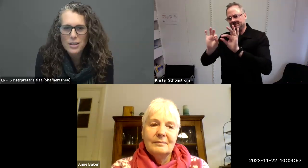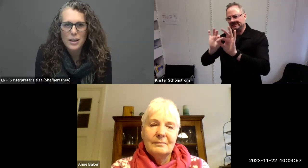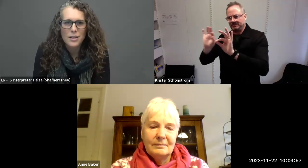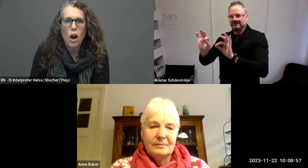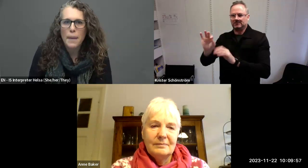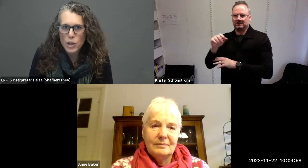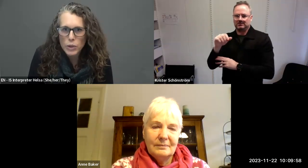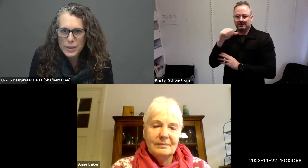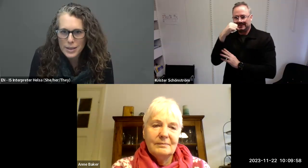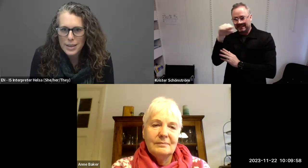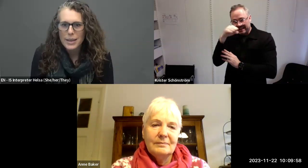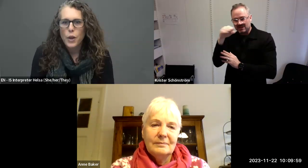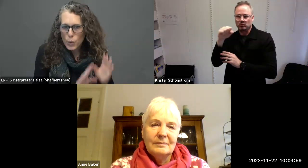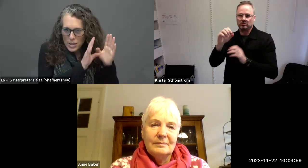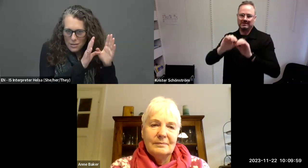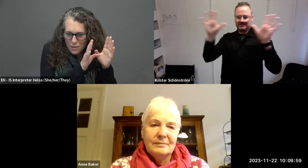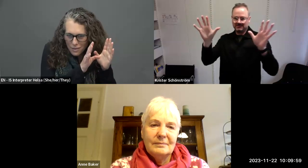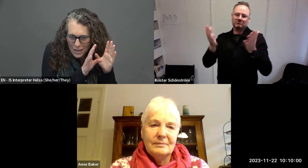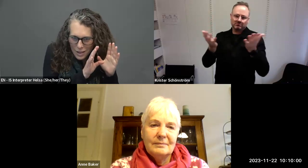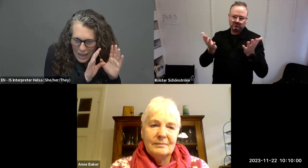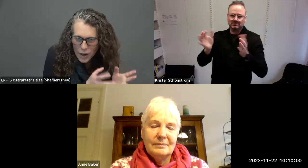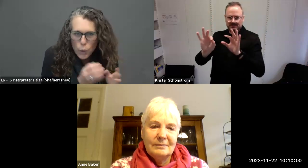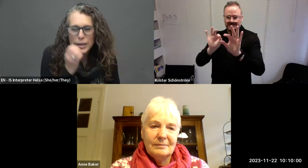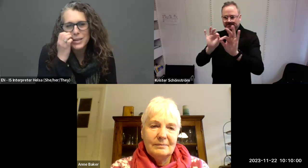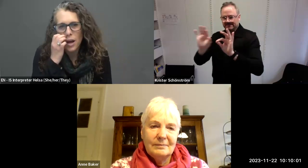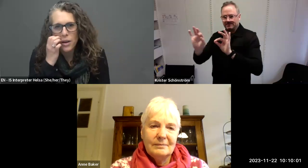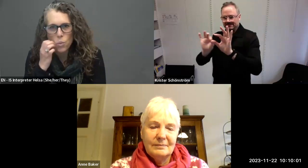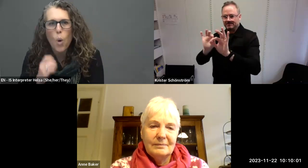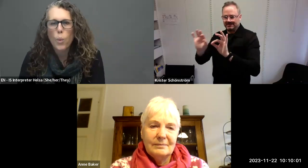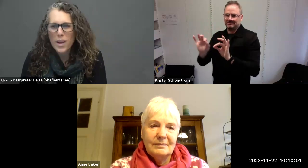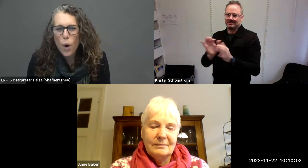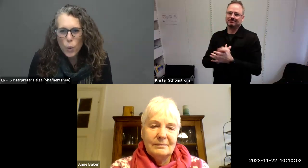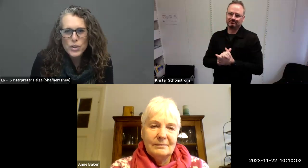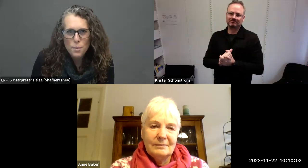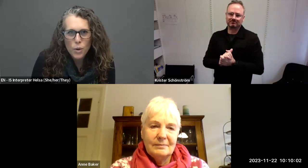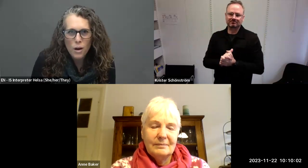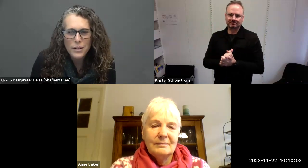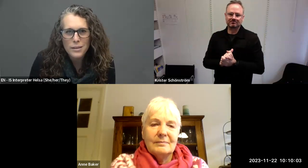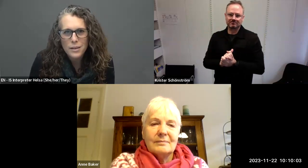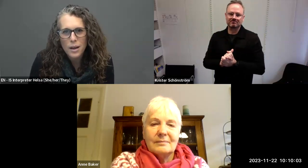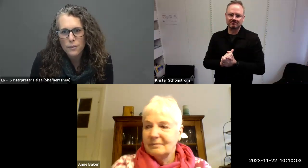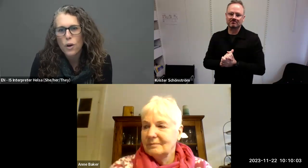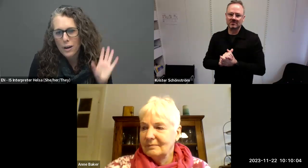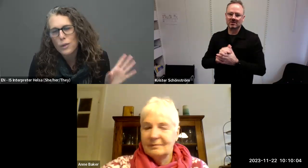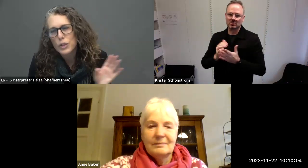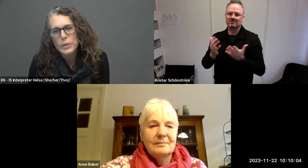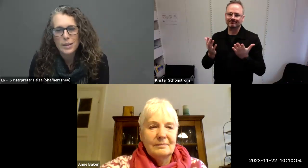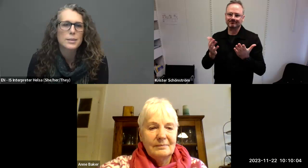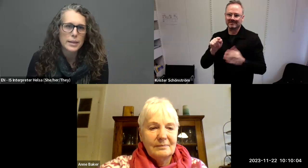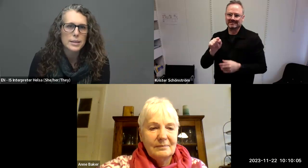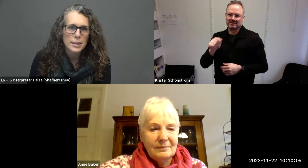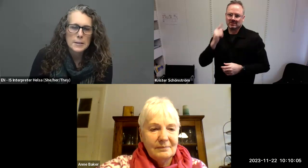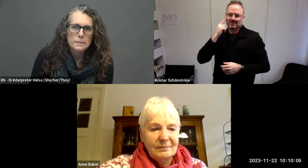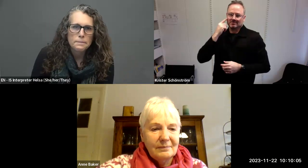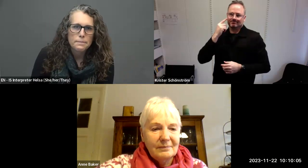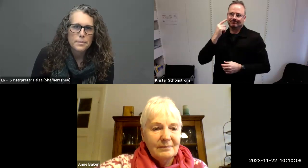lexical-ish non-manuals. Those categories is what we focused more on for our L2